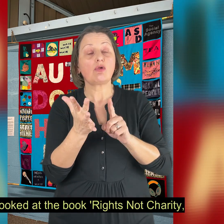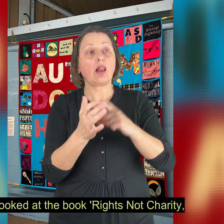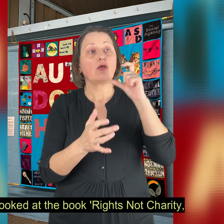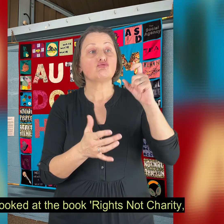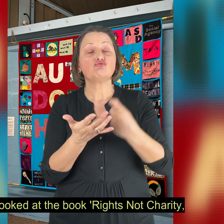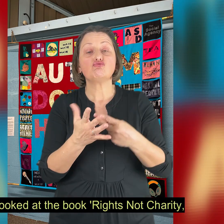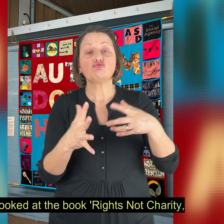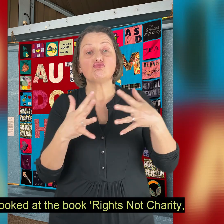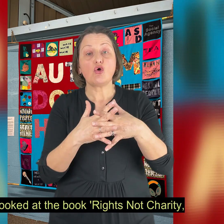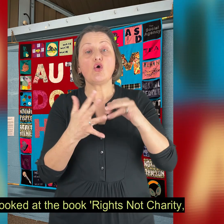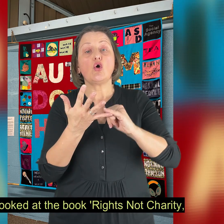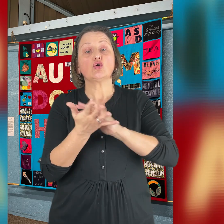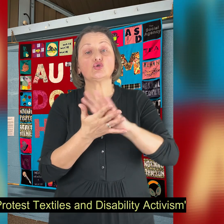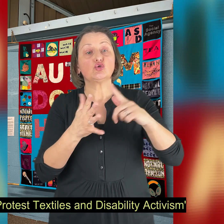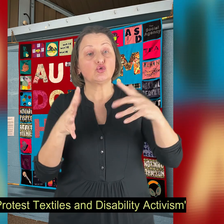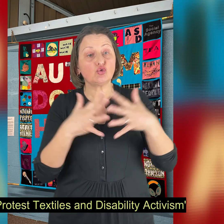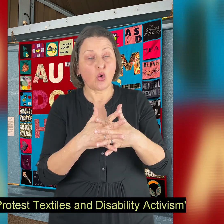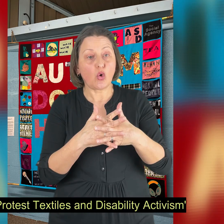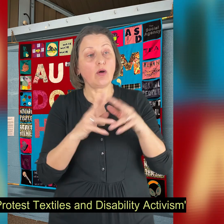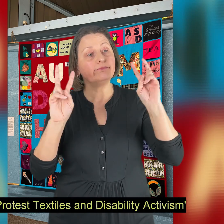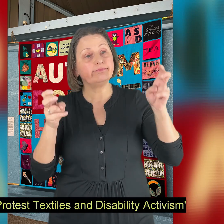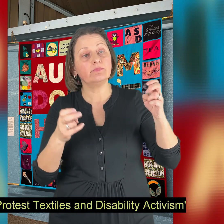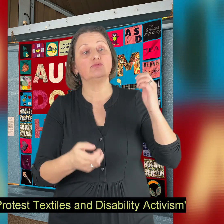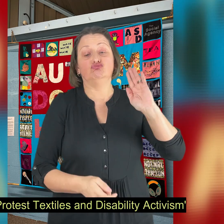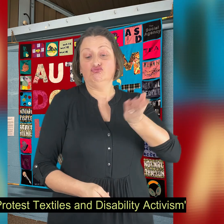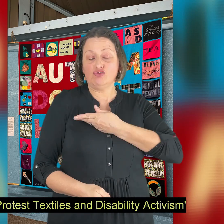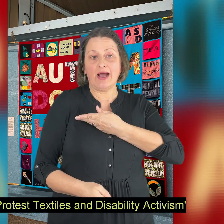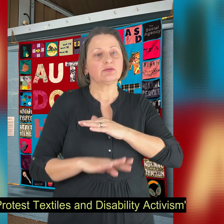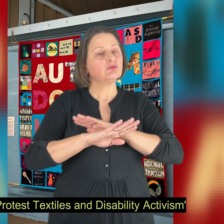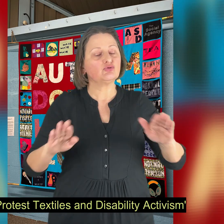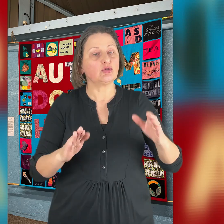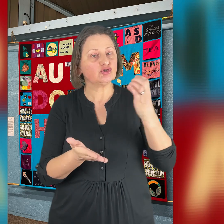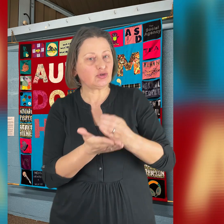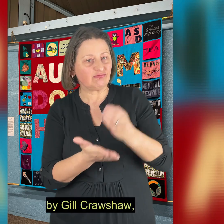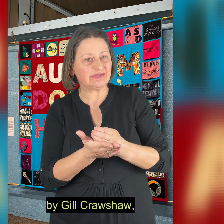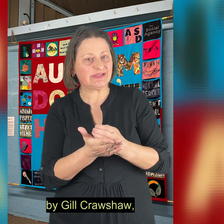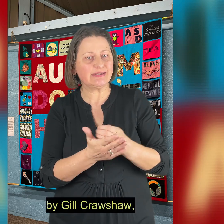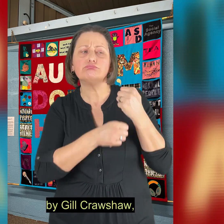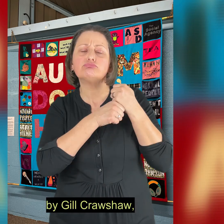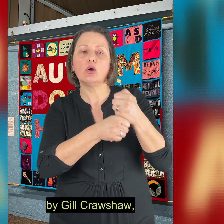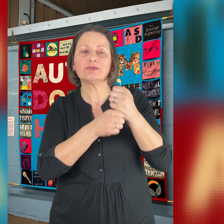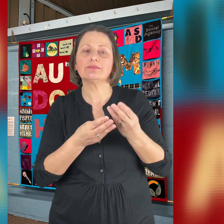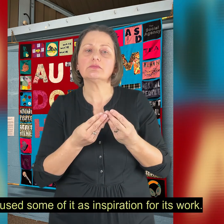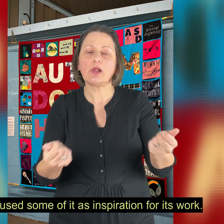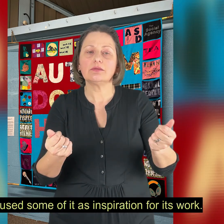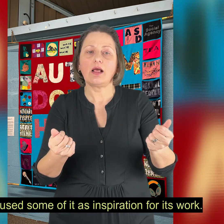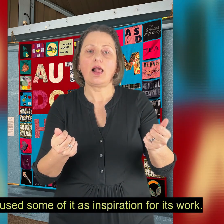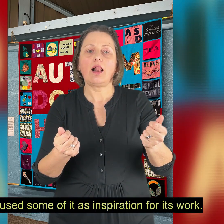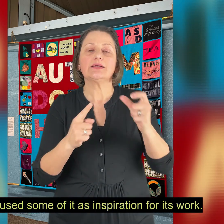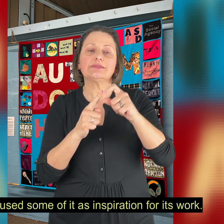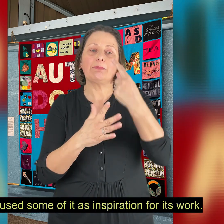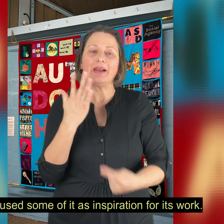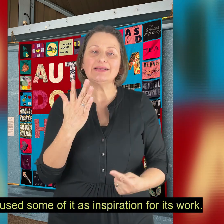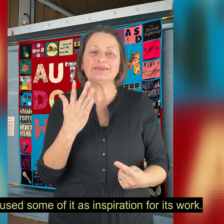at the book Rights Not Charity, Protest Textiles and Disability Activism by Gil Crawshaw, and used